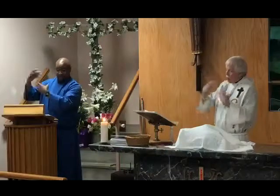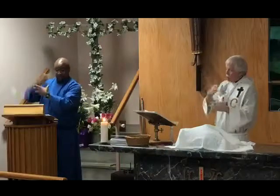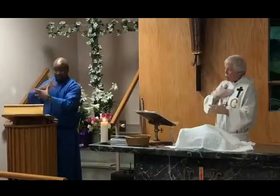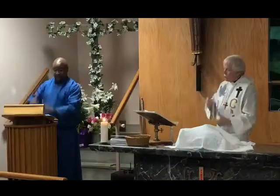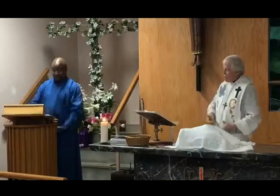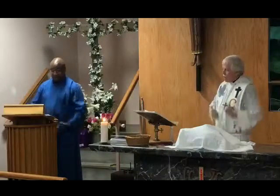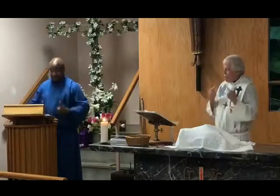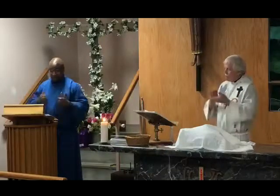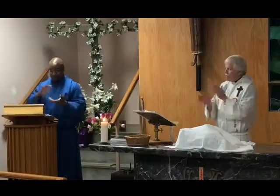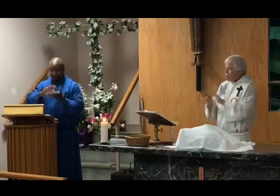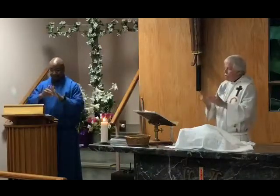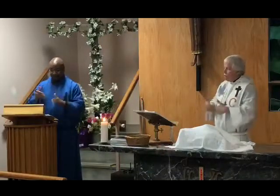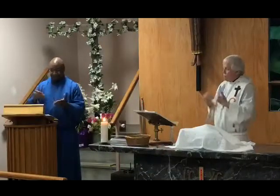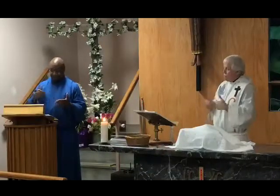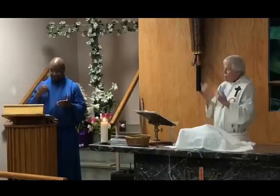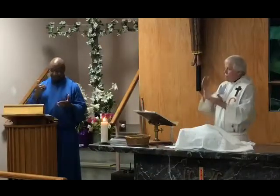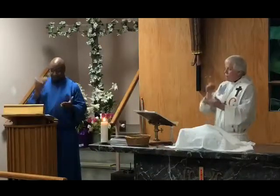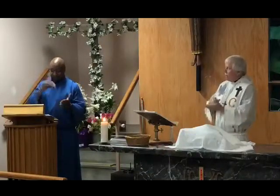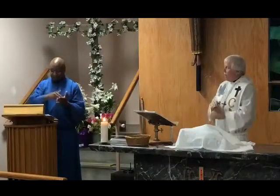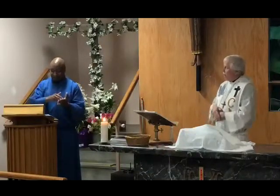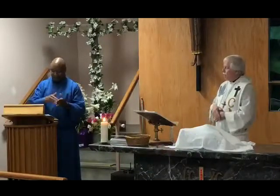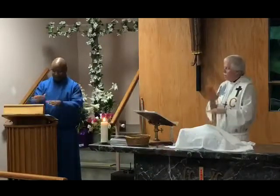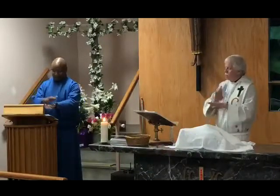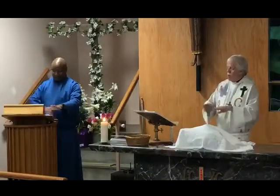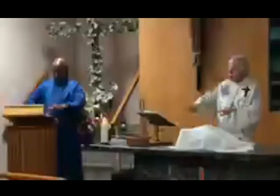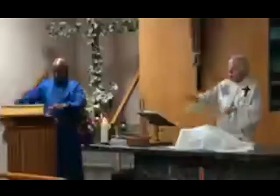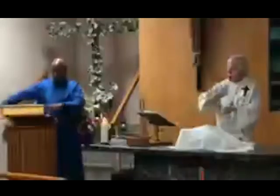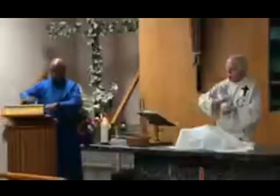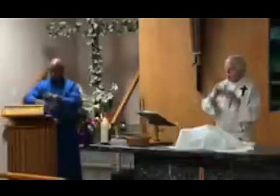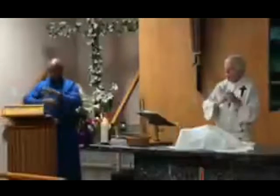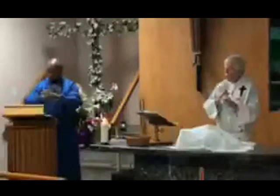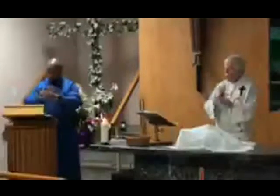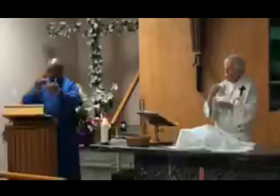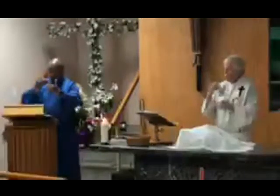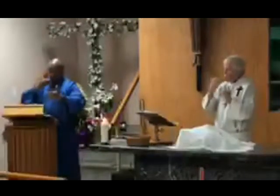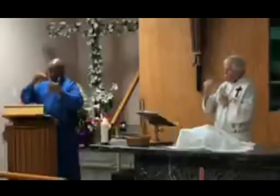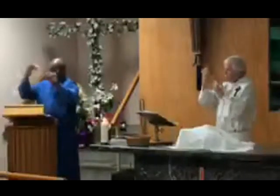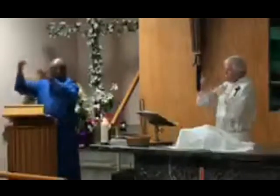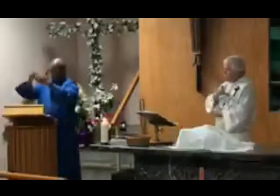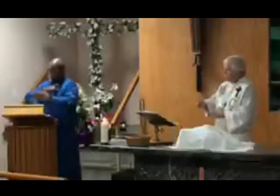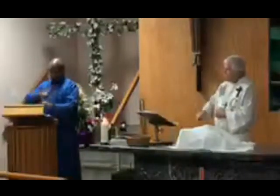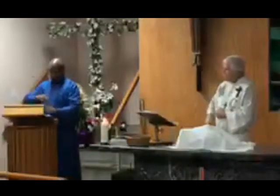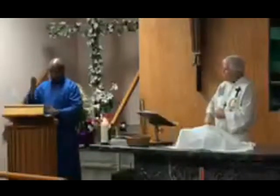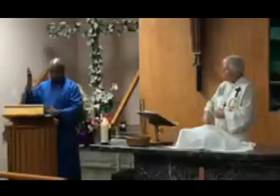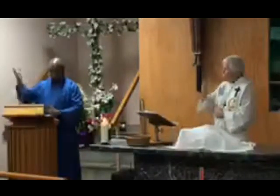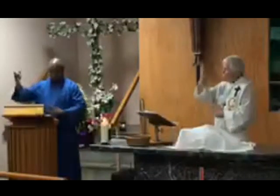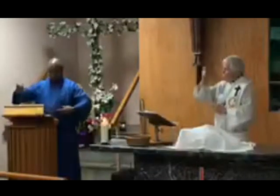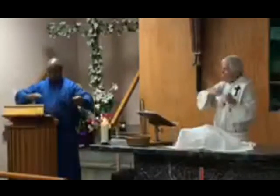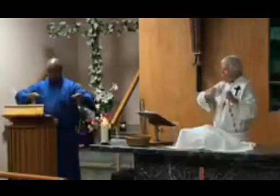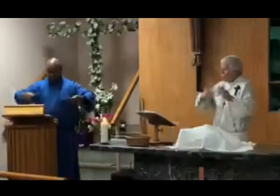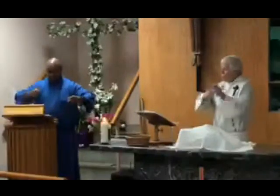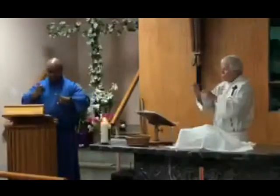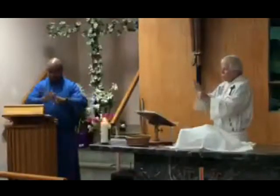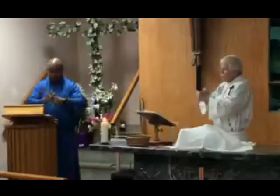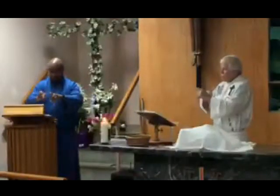and he causes my life to become young again. All over the world, give thanks to the Lord.